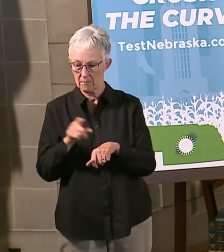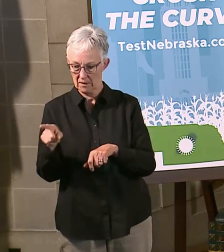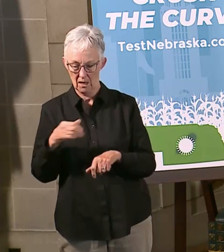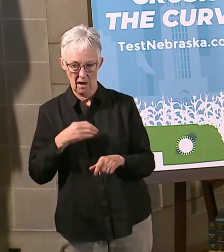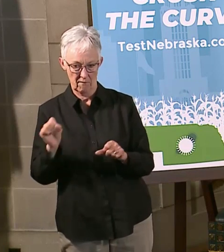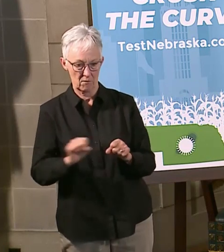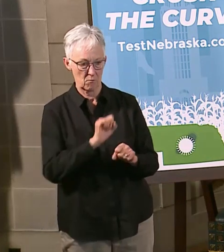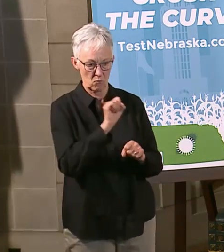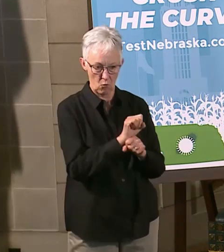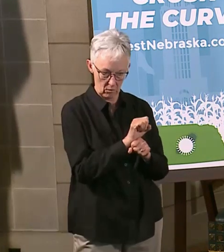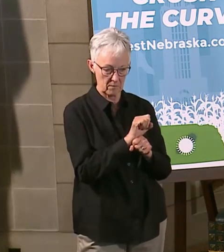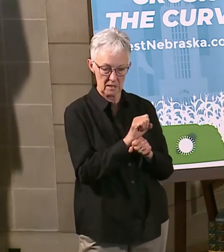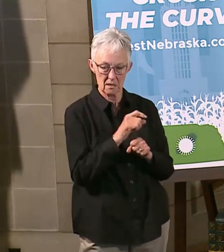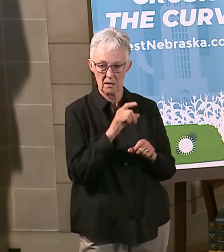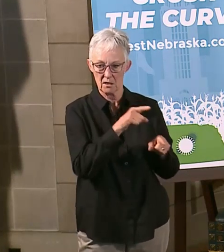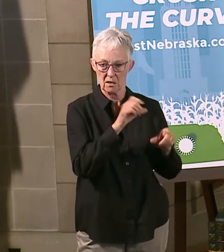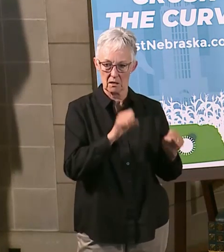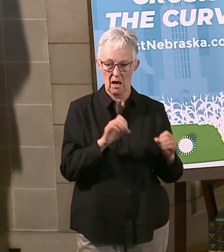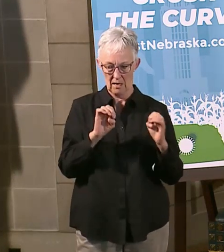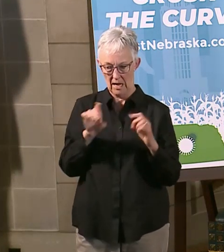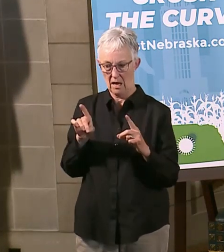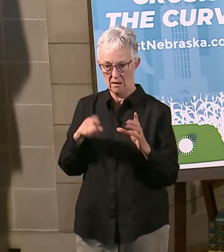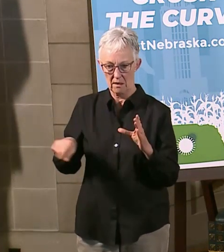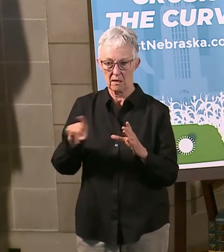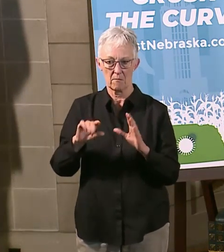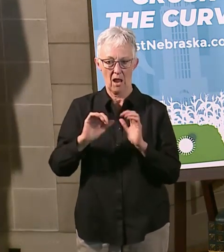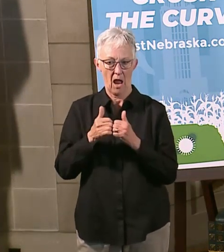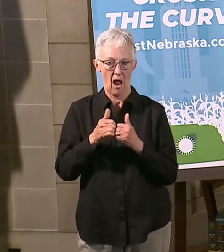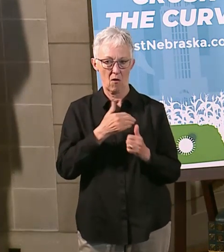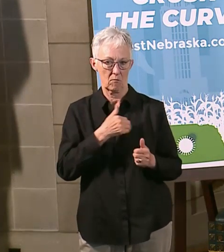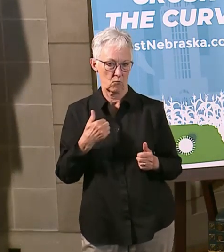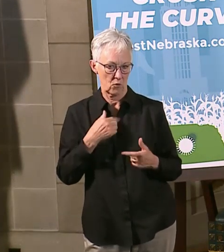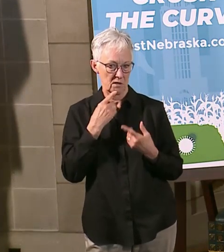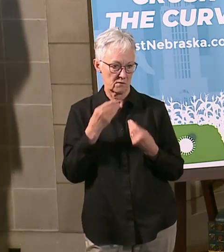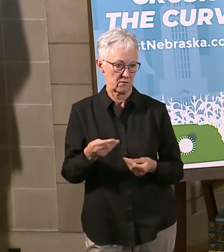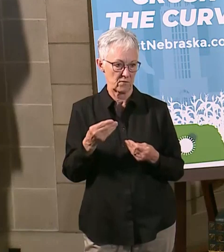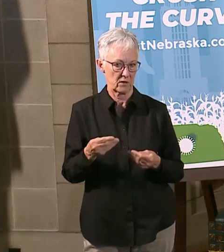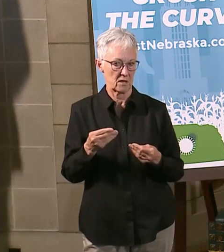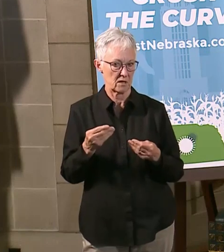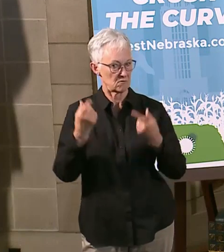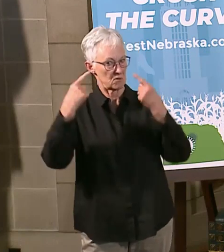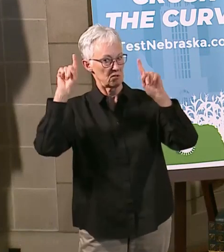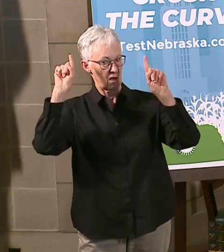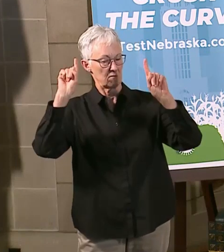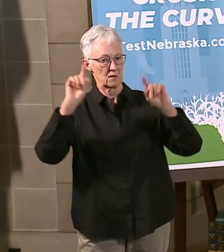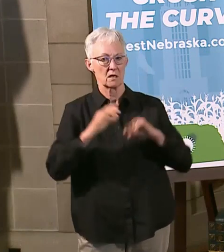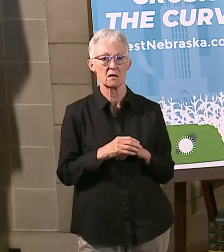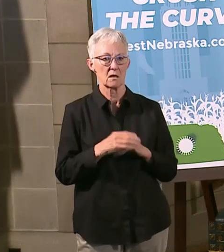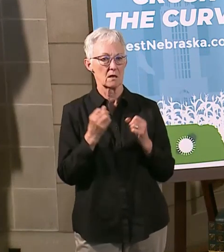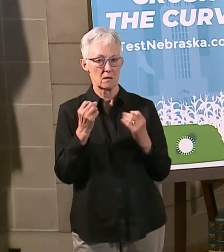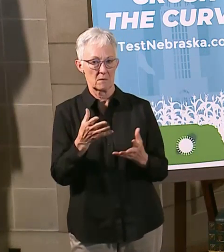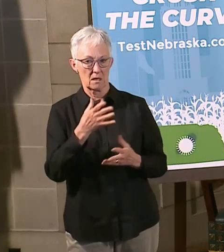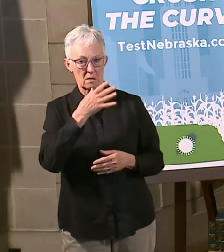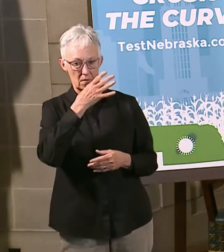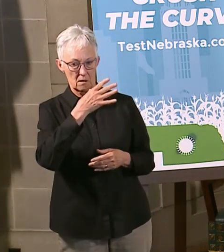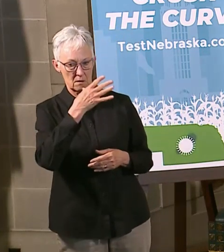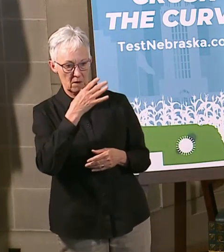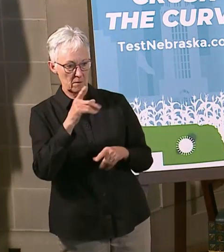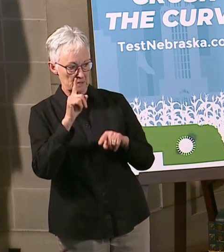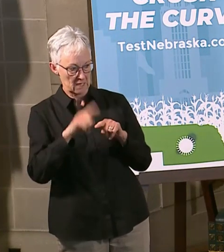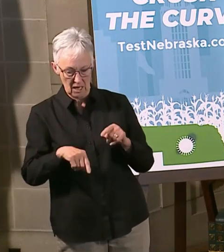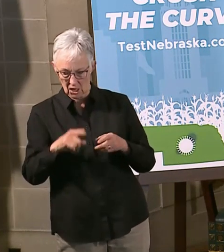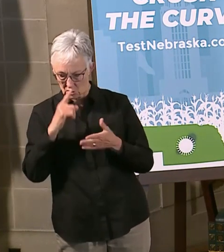often can be difficult for new moms, and with social distancing restrictions to slow the spread of the coronavirus, many moms may not be able to do as many weight checks